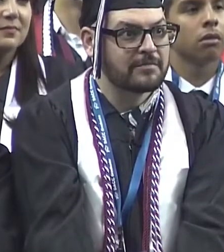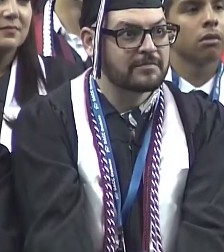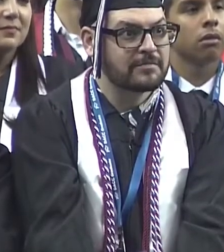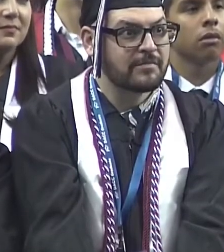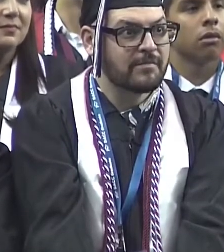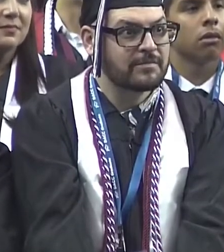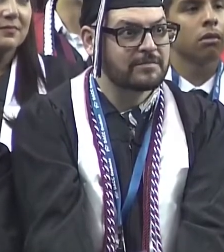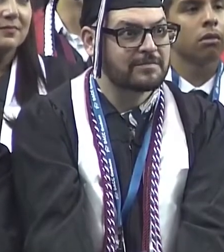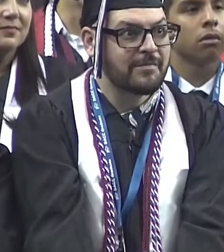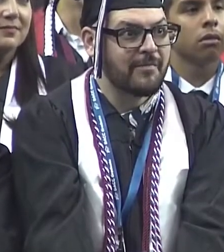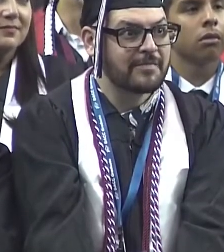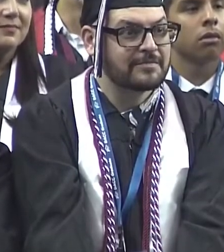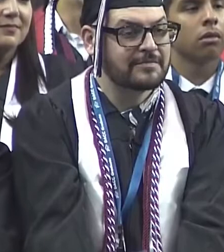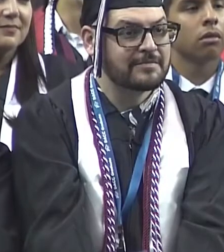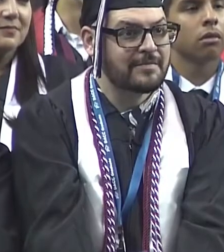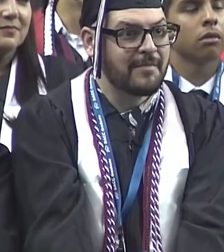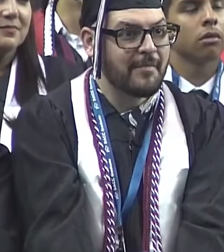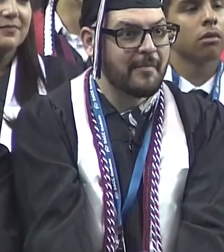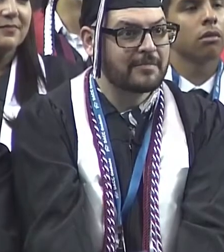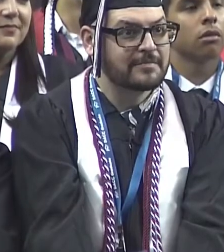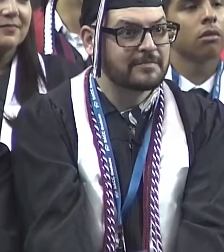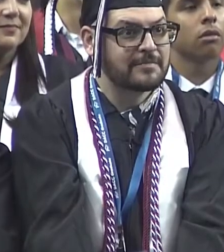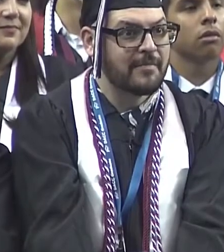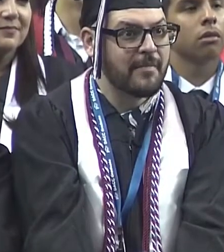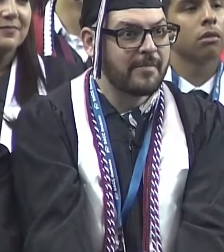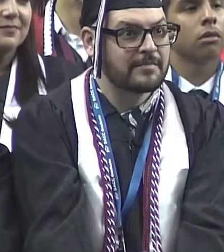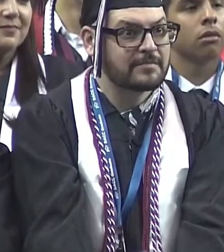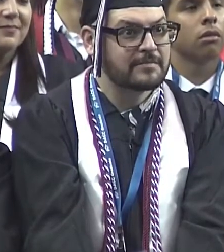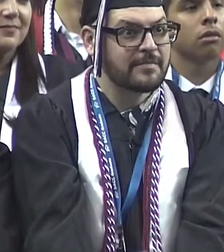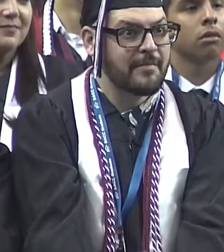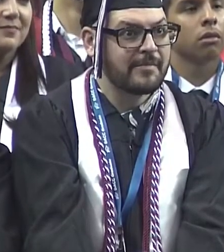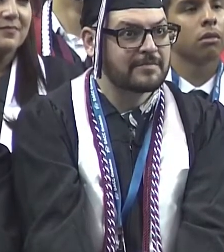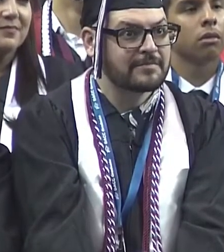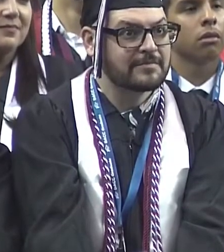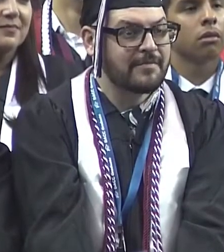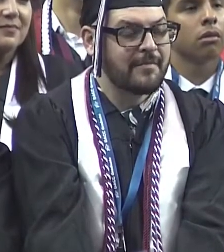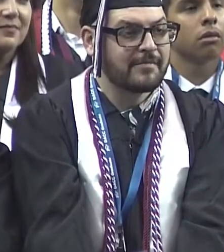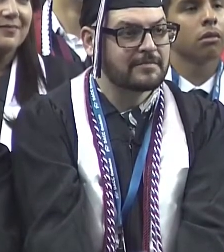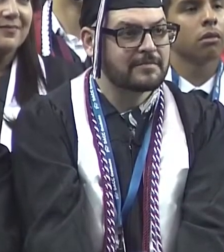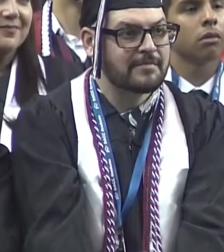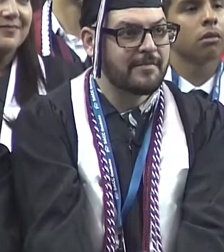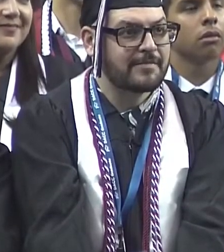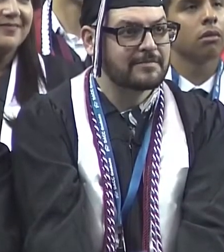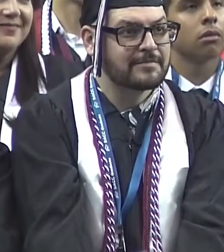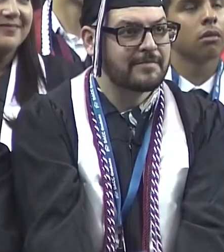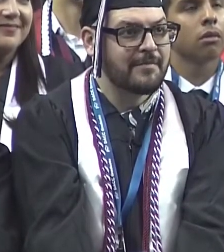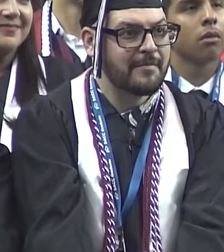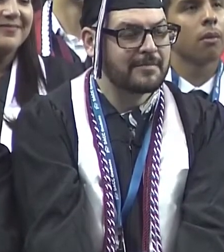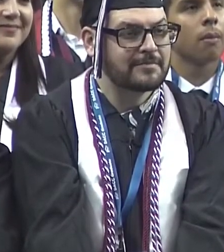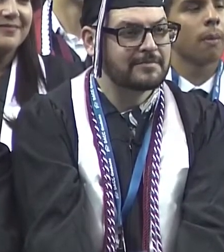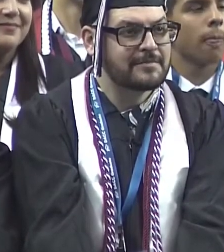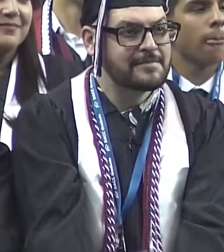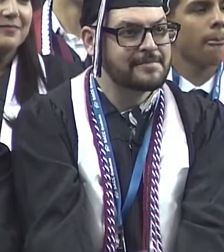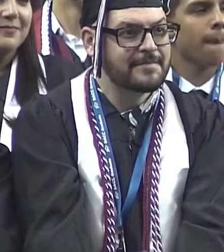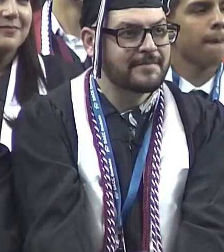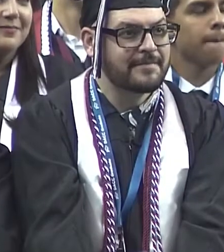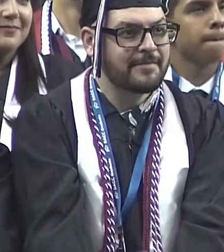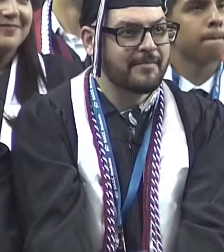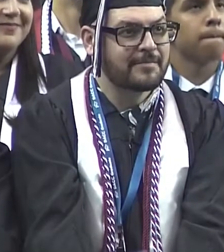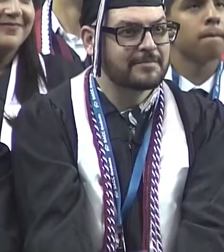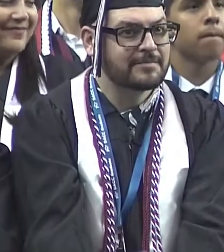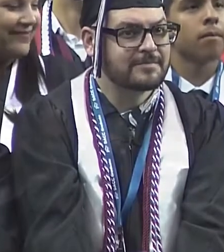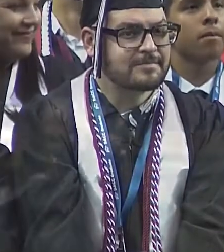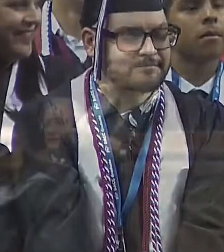also embraced her with equal measure. It is hard to believe that it has been over 4 years since her wonderful husband, Bill,